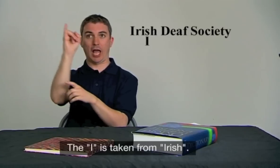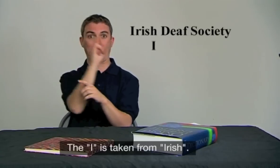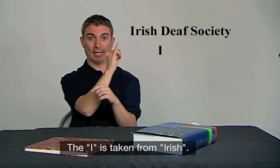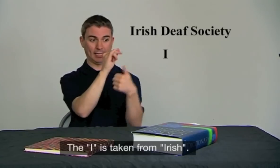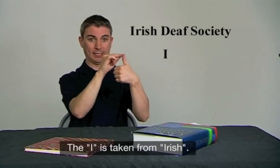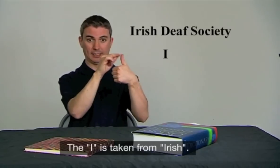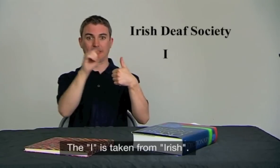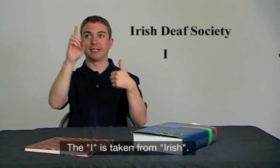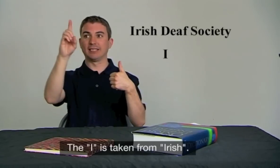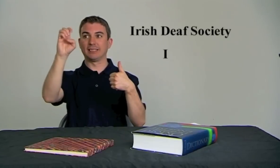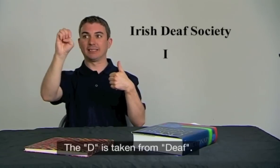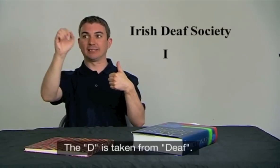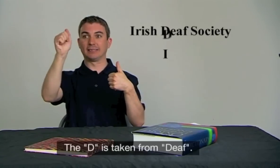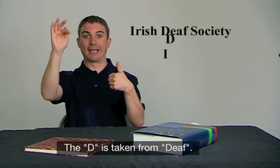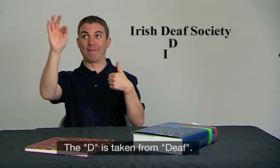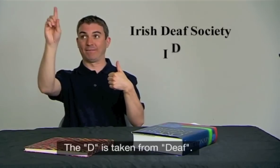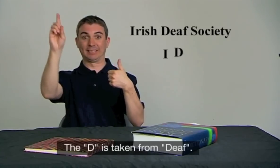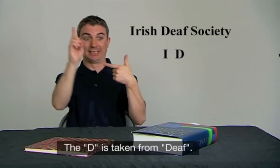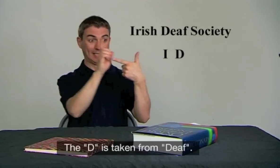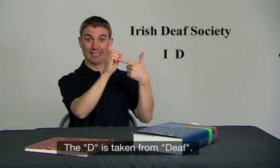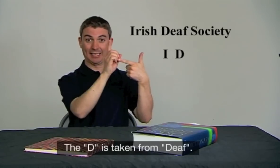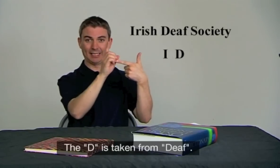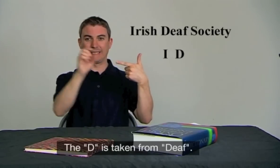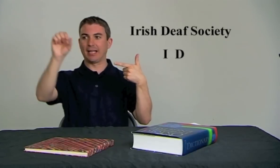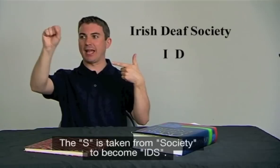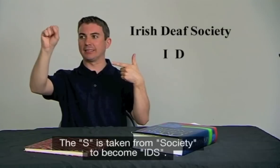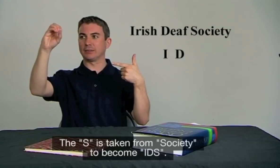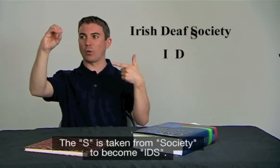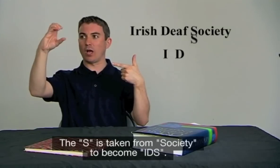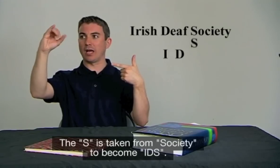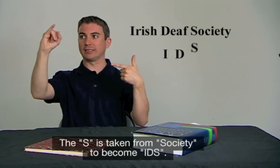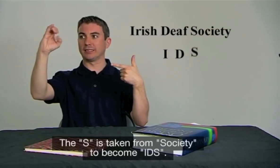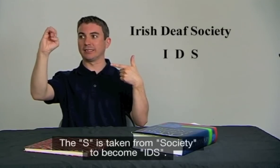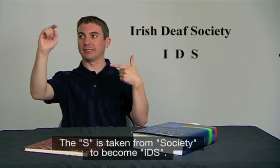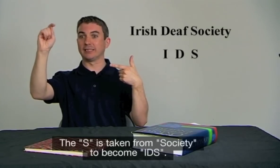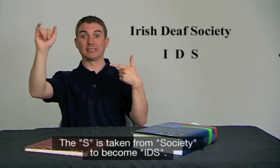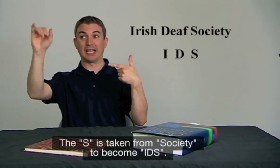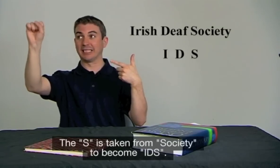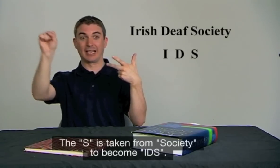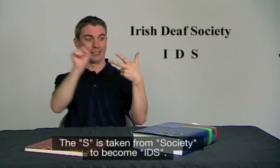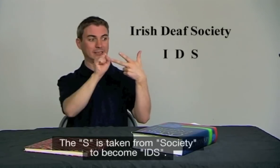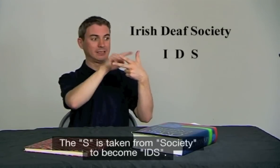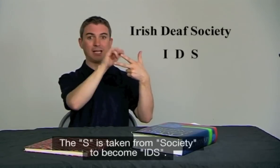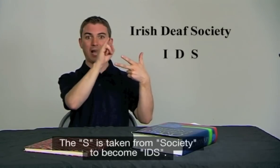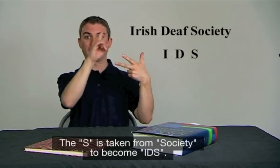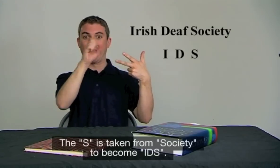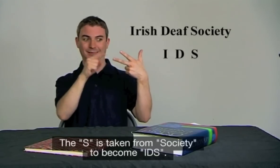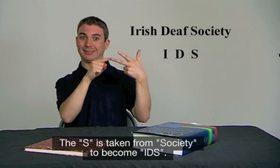taken from Irish, the D is taken from deaf, the S is taken from society to become IDS.